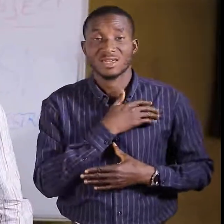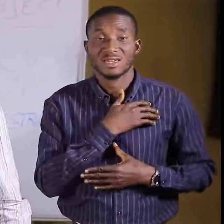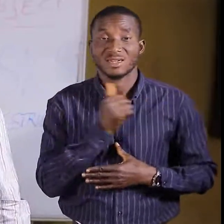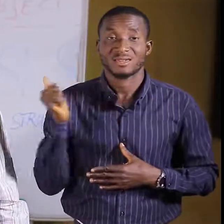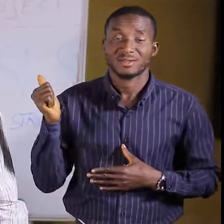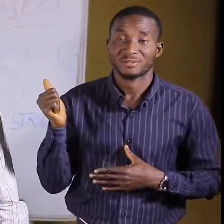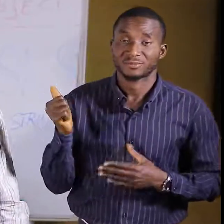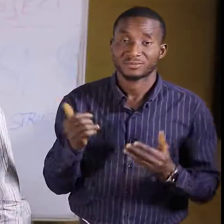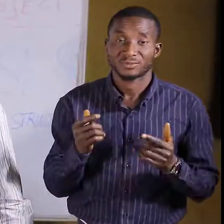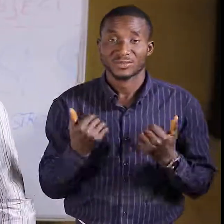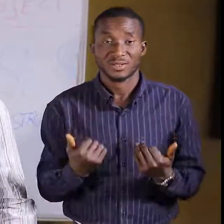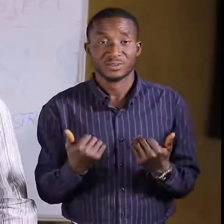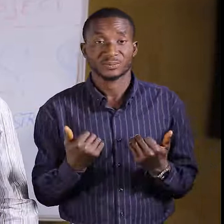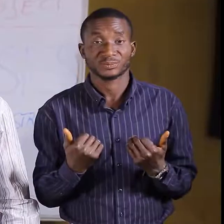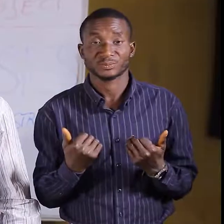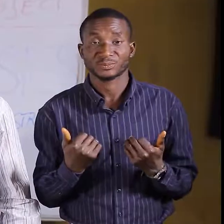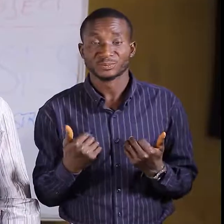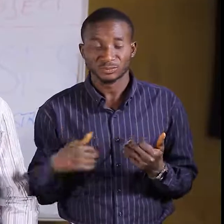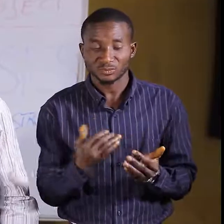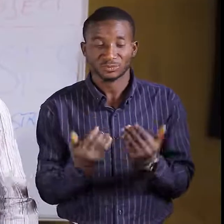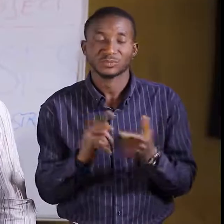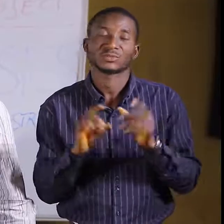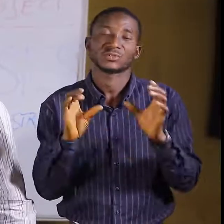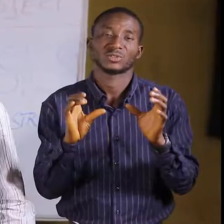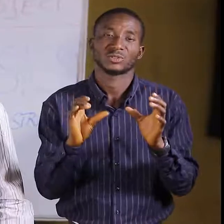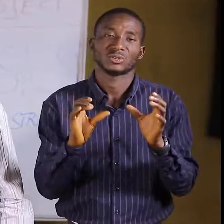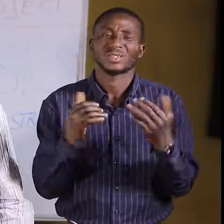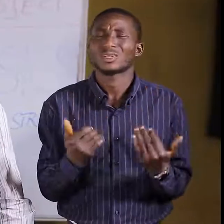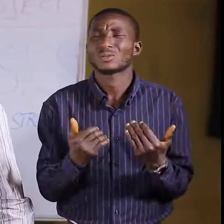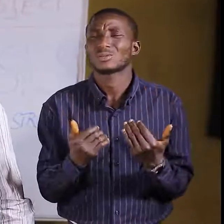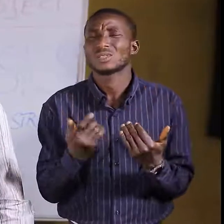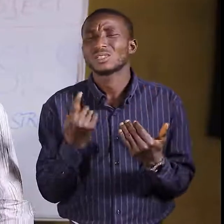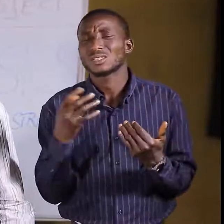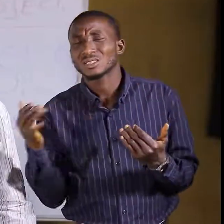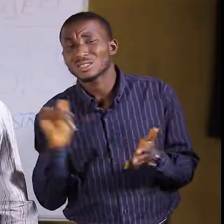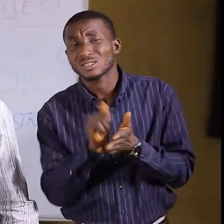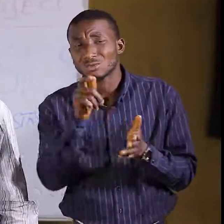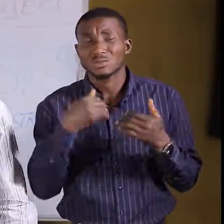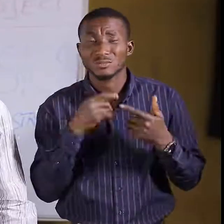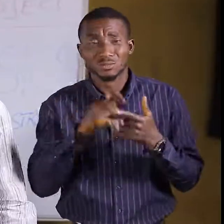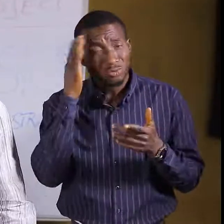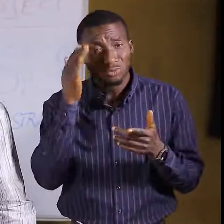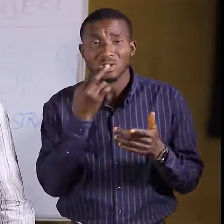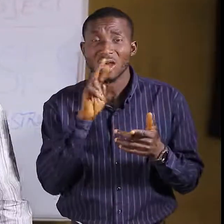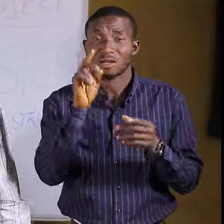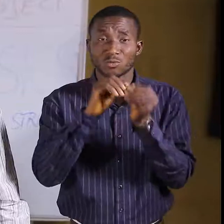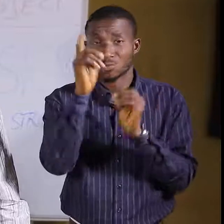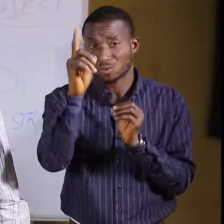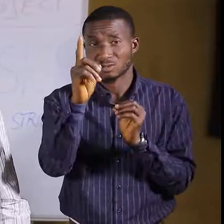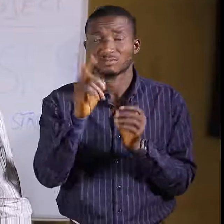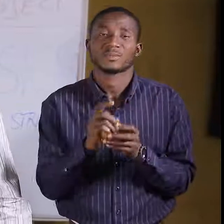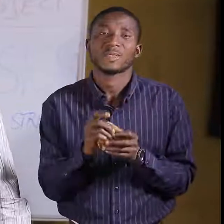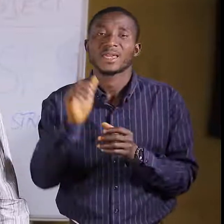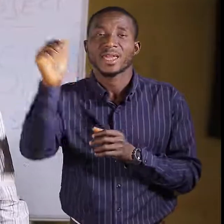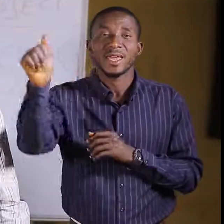crystalline substances. And what he has discussed so far, major things to take note of One,